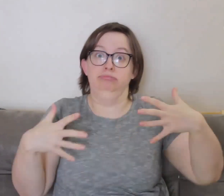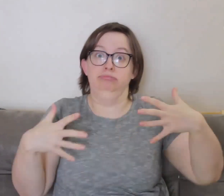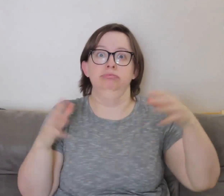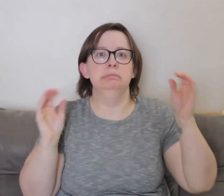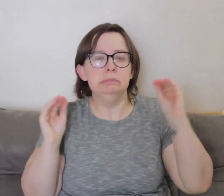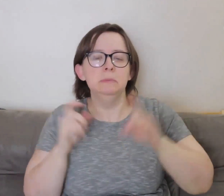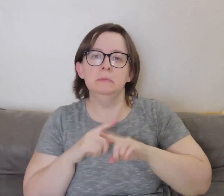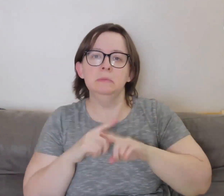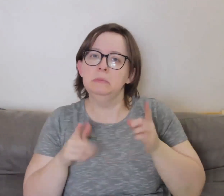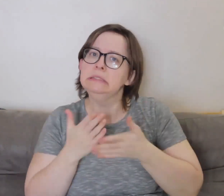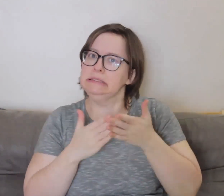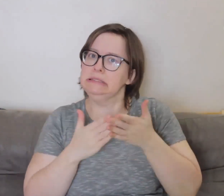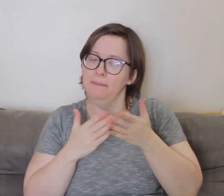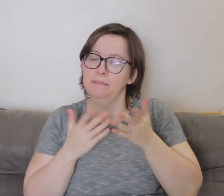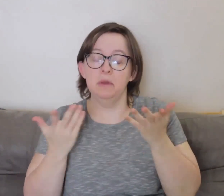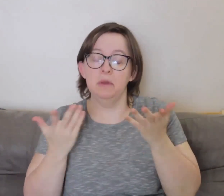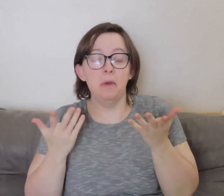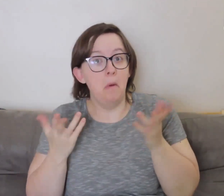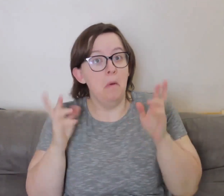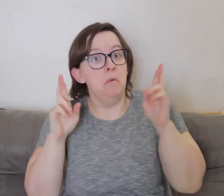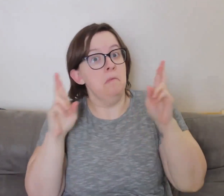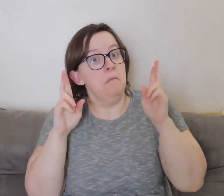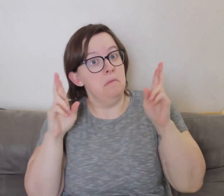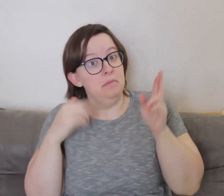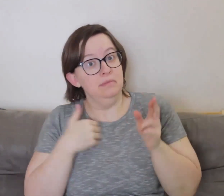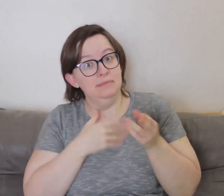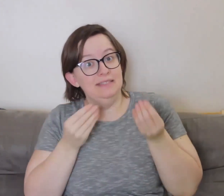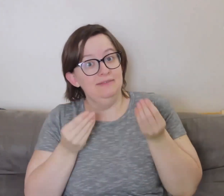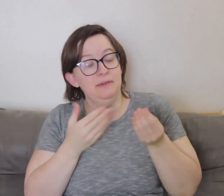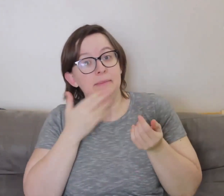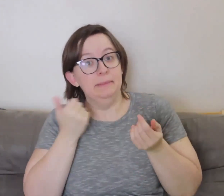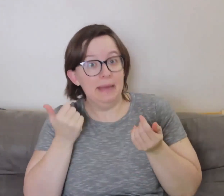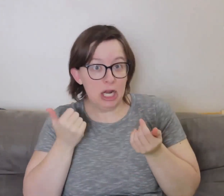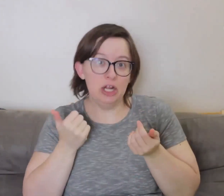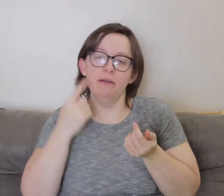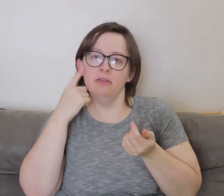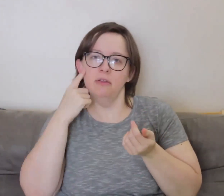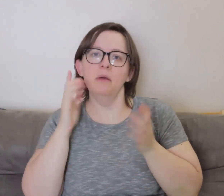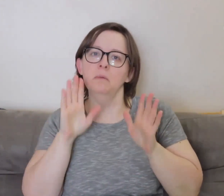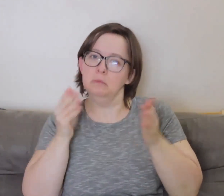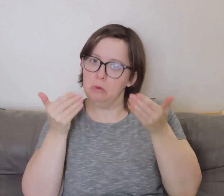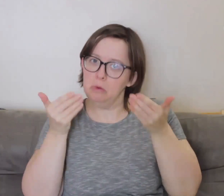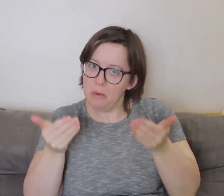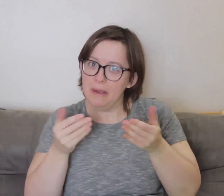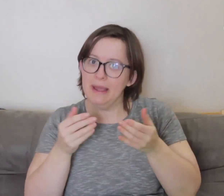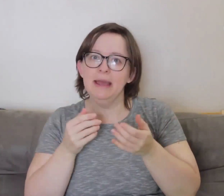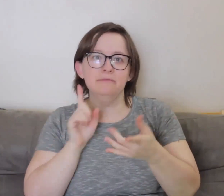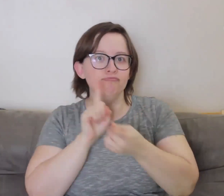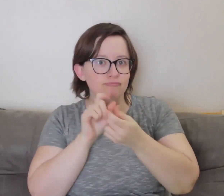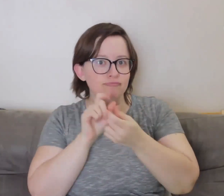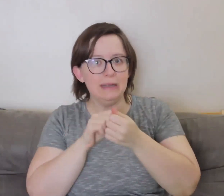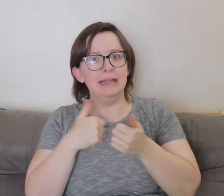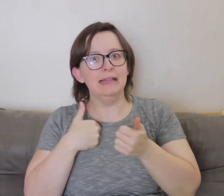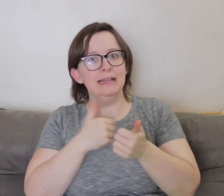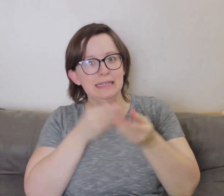but with my second pregnancy, one thing that actually was better was that my breast did enlarge. Not a ton, but a little bit